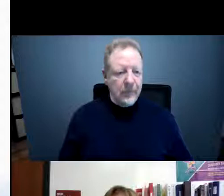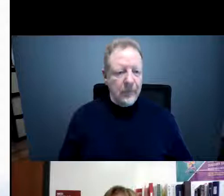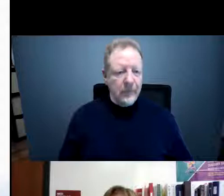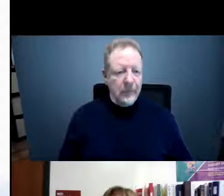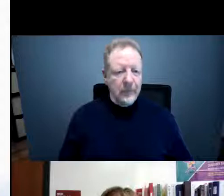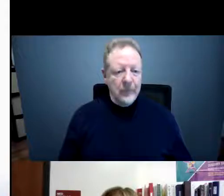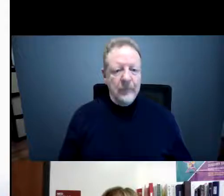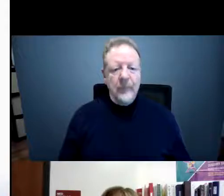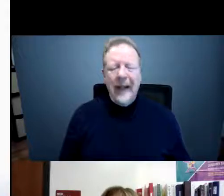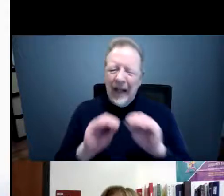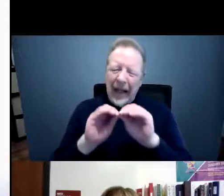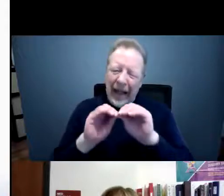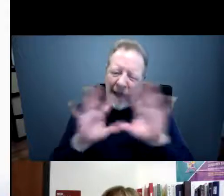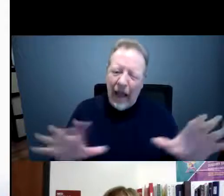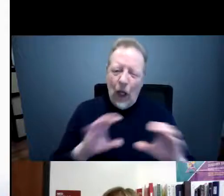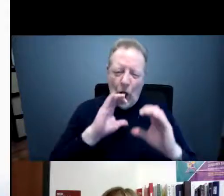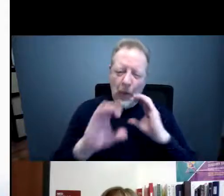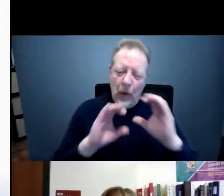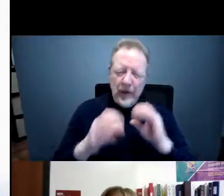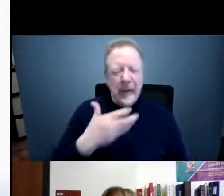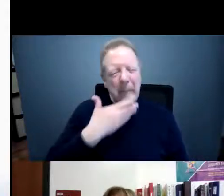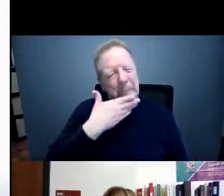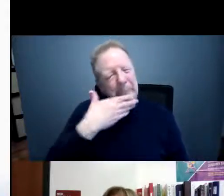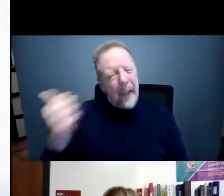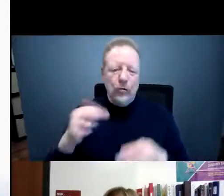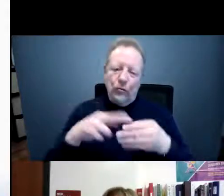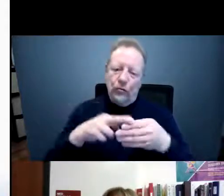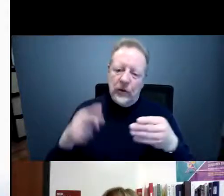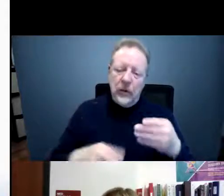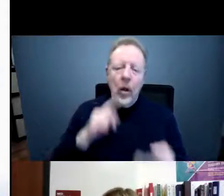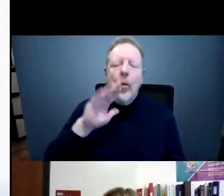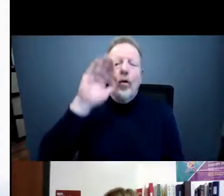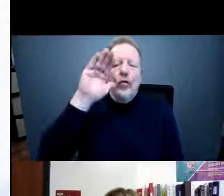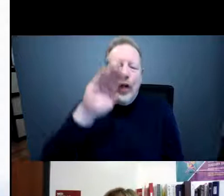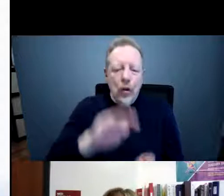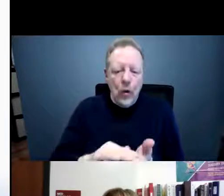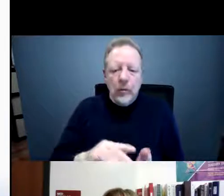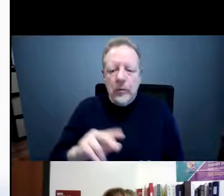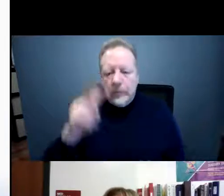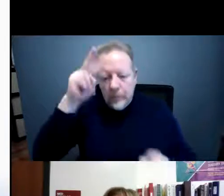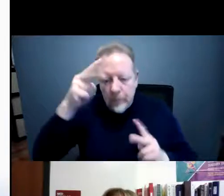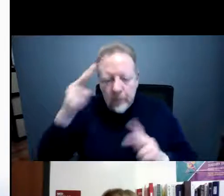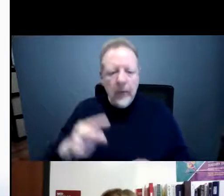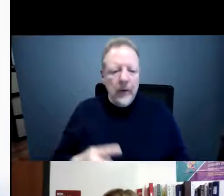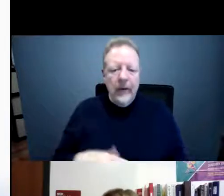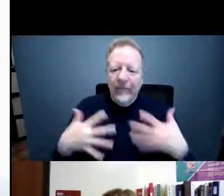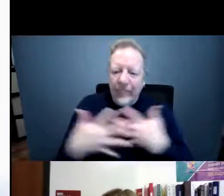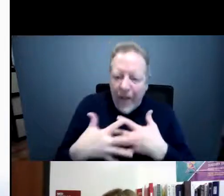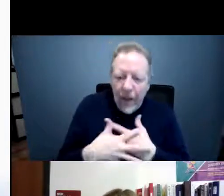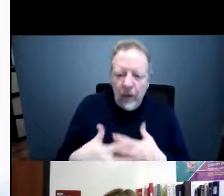Clear communication is the best outcome because it reduces fear and mistrust, reduces avoiding going to the doctor,